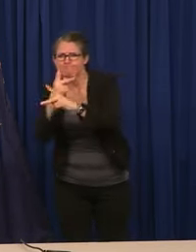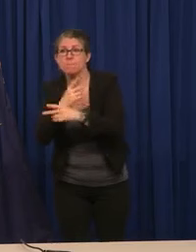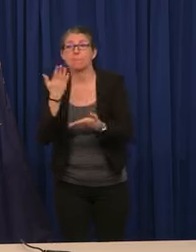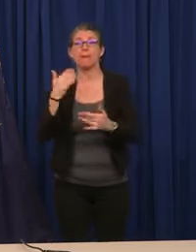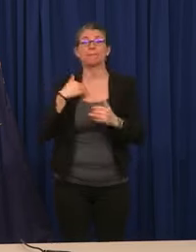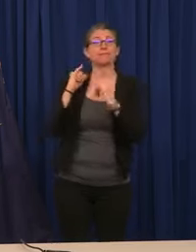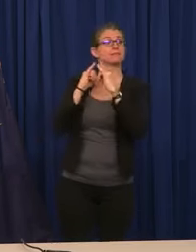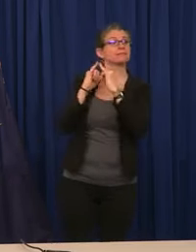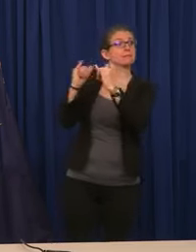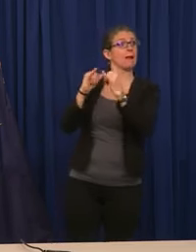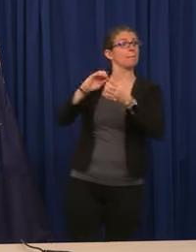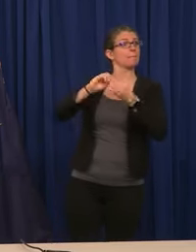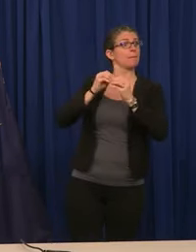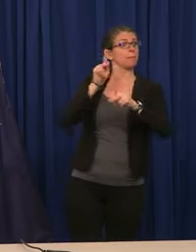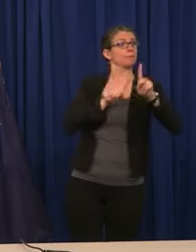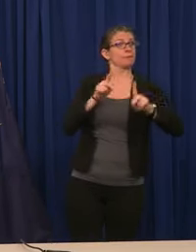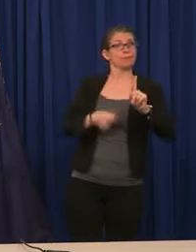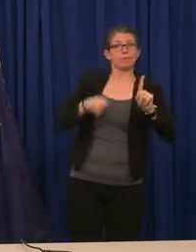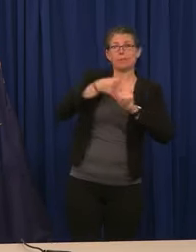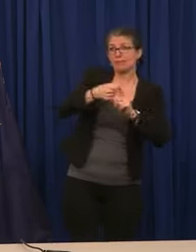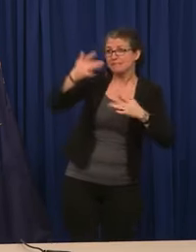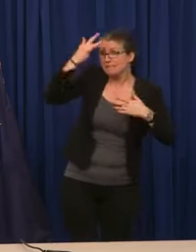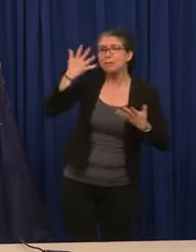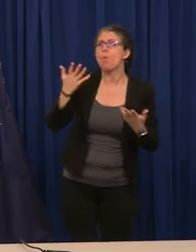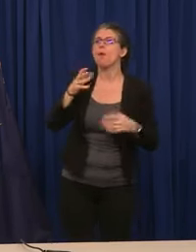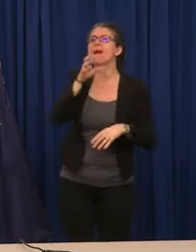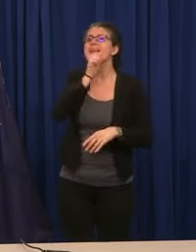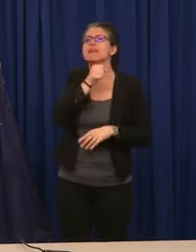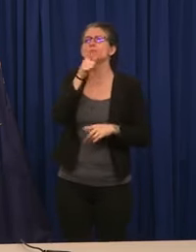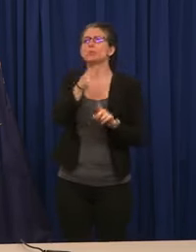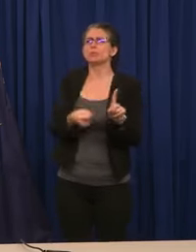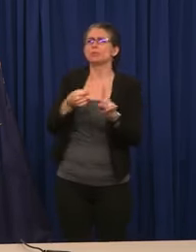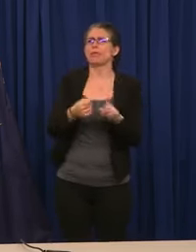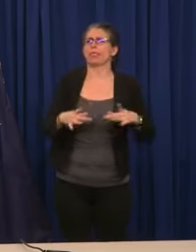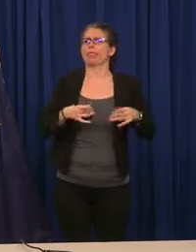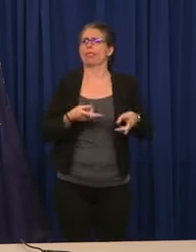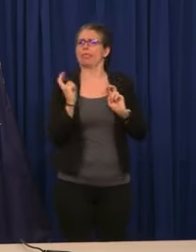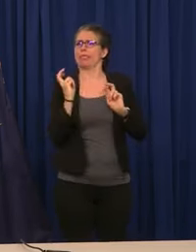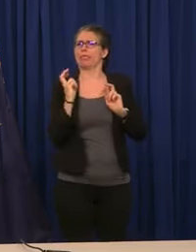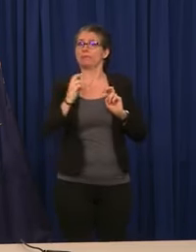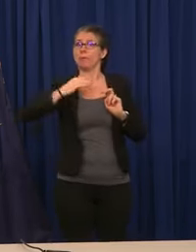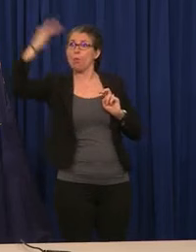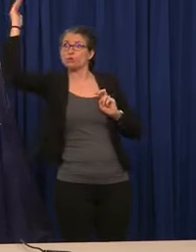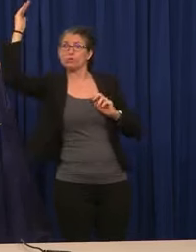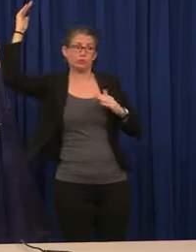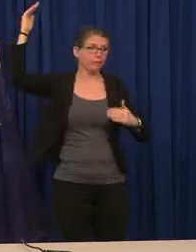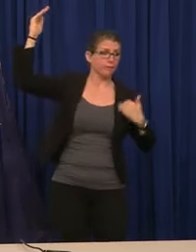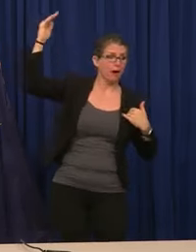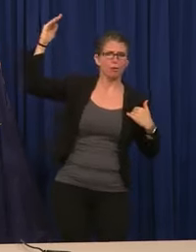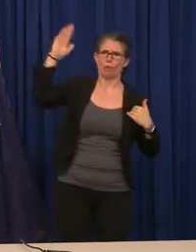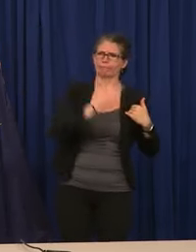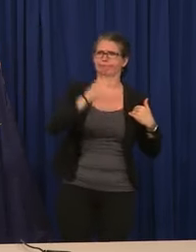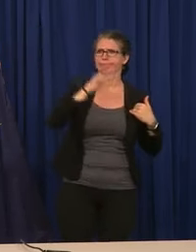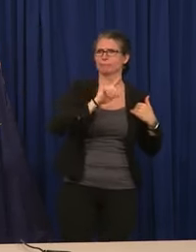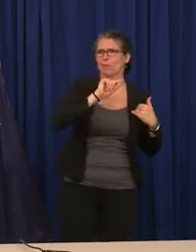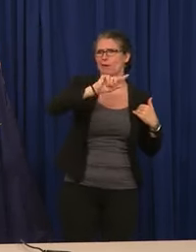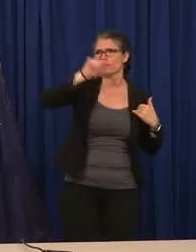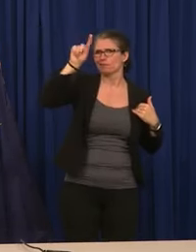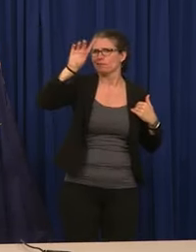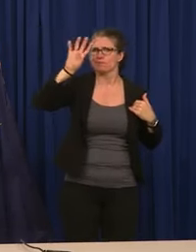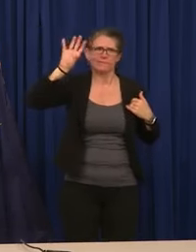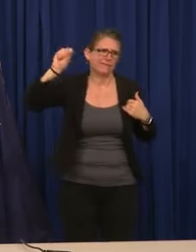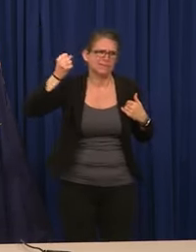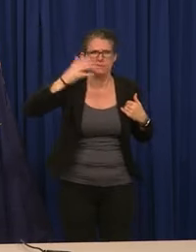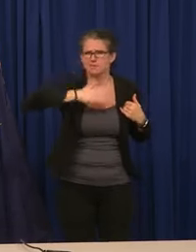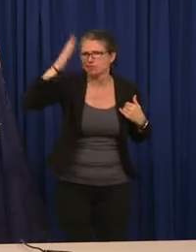profiles. And in terms of contending with the outbreak, they are a week to 10 days ahead of us. So, and then I know, again, Governor Mills